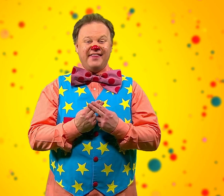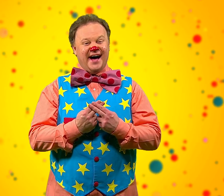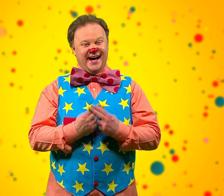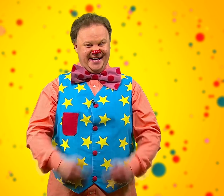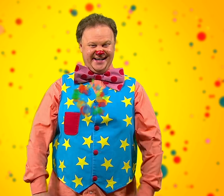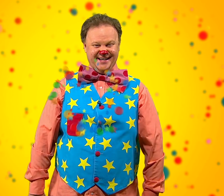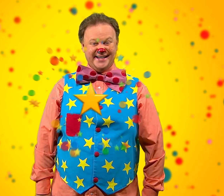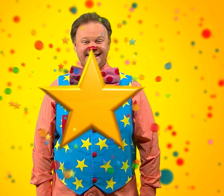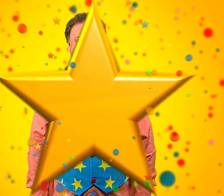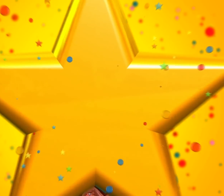together.